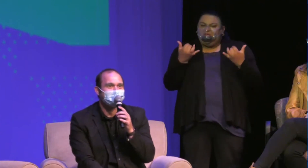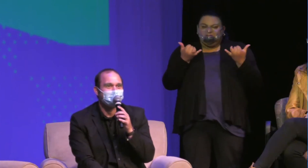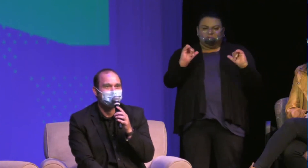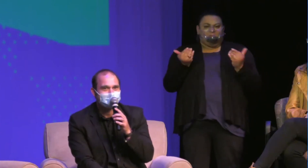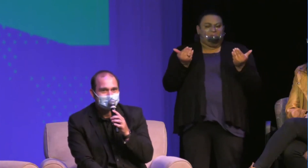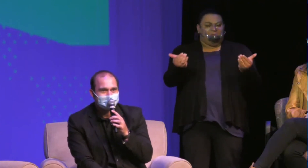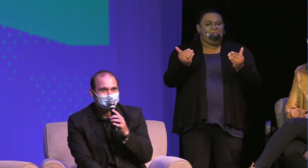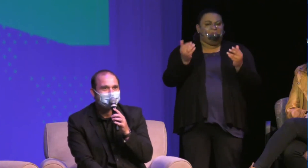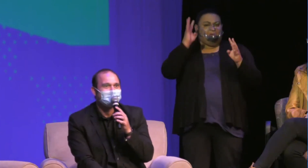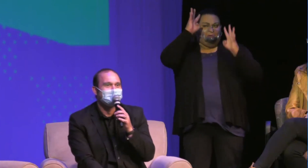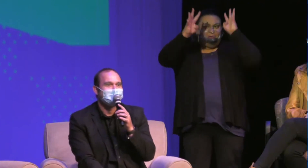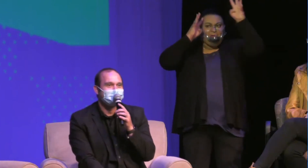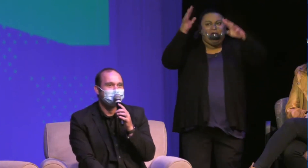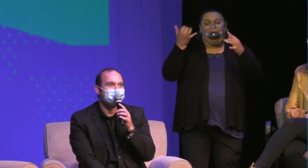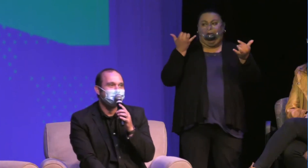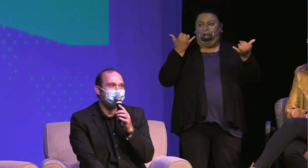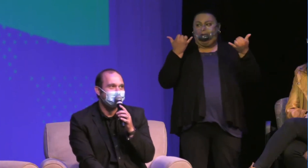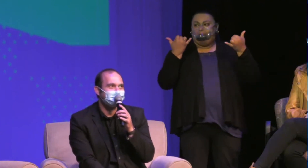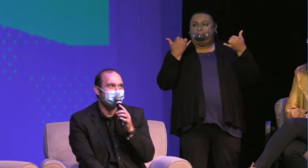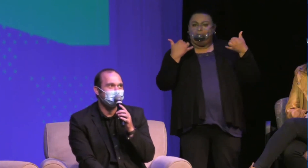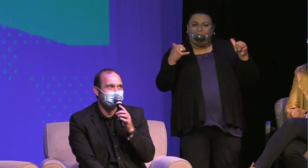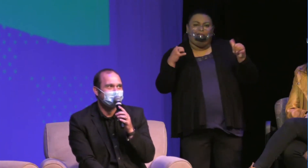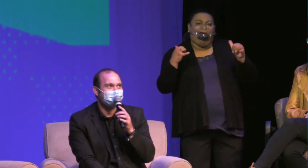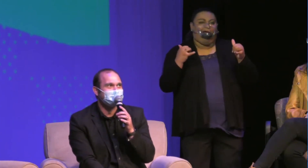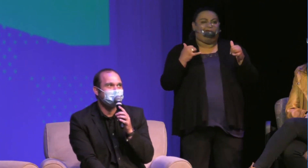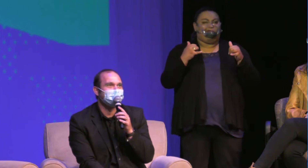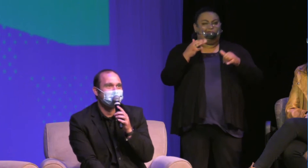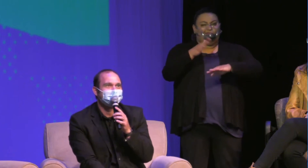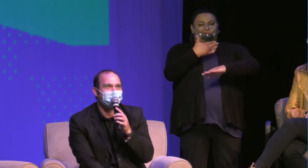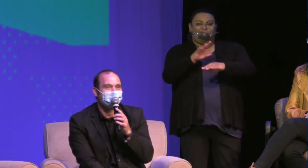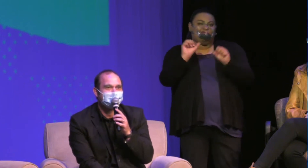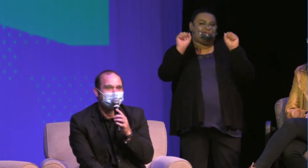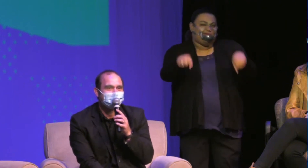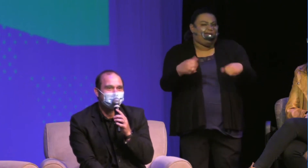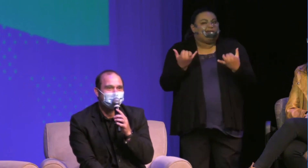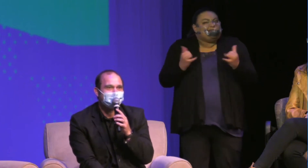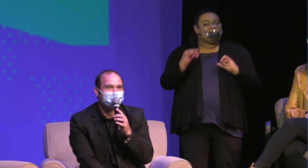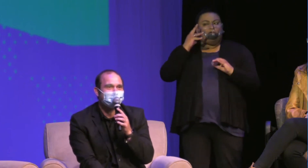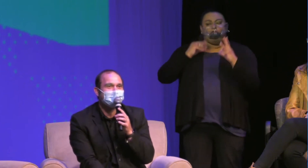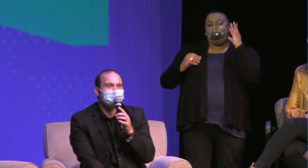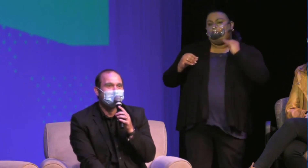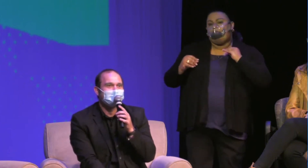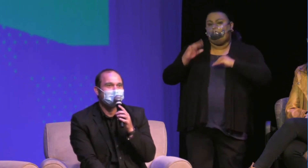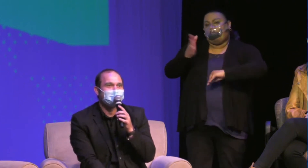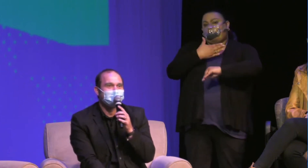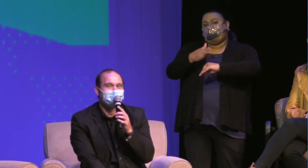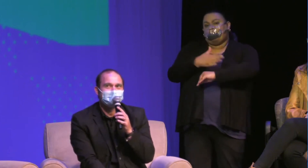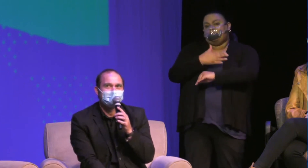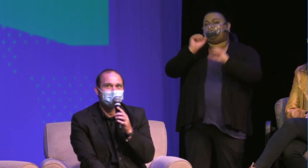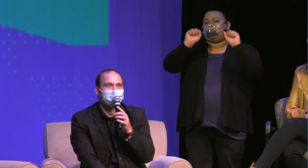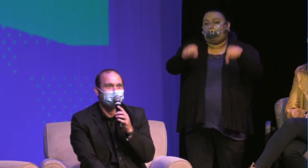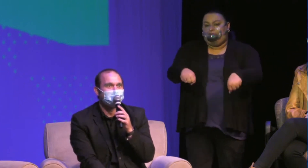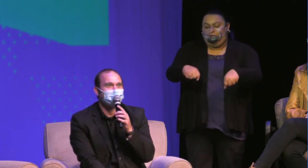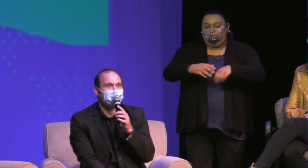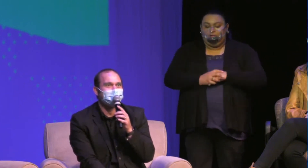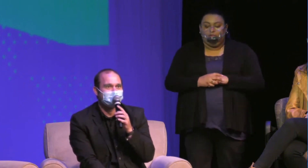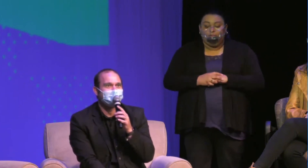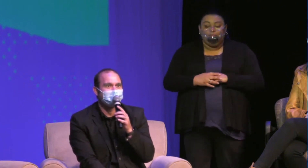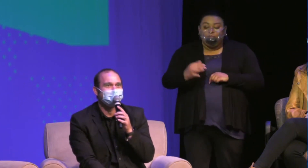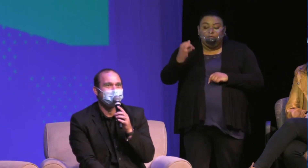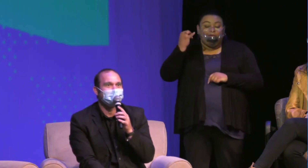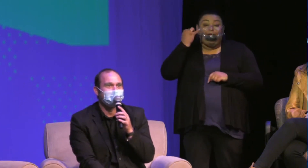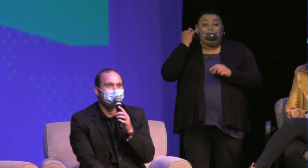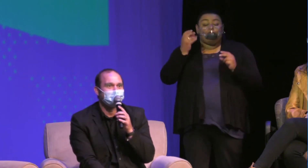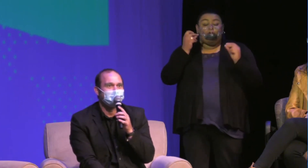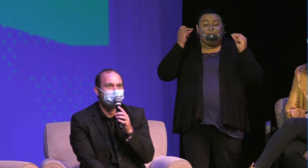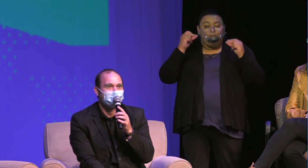you can still play. I think there are lots of ways to still experience those things. If it was sort of a